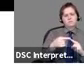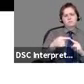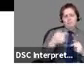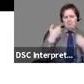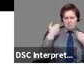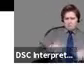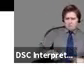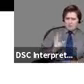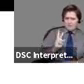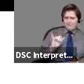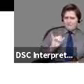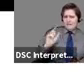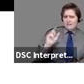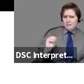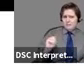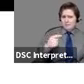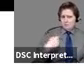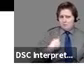victim?